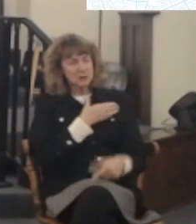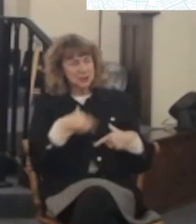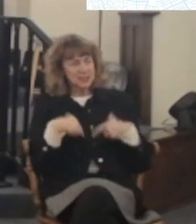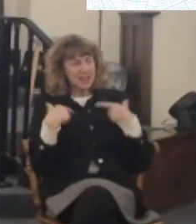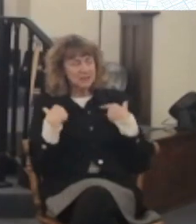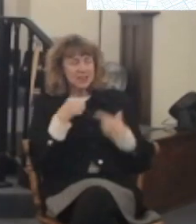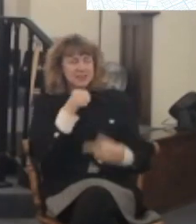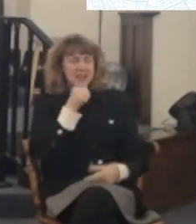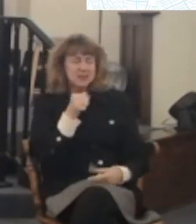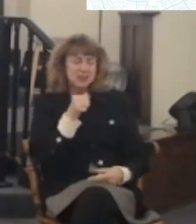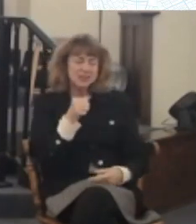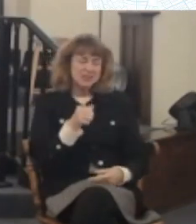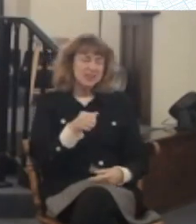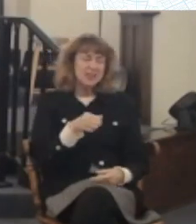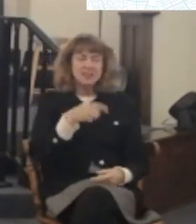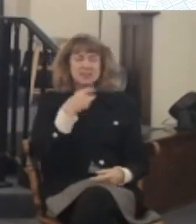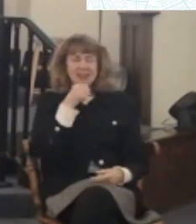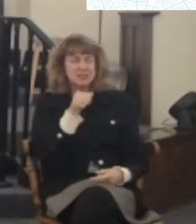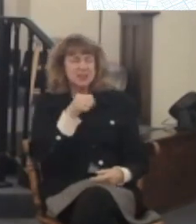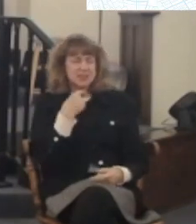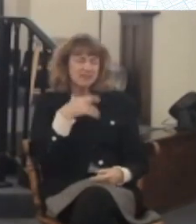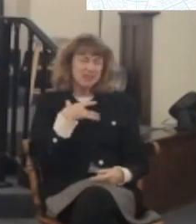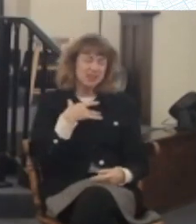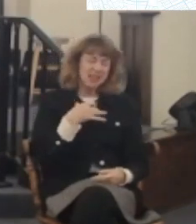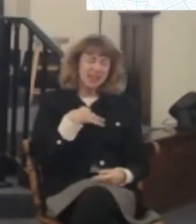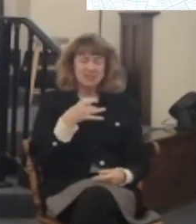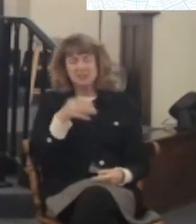Instead of cheap shots at the donkey or the elephant,